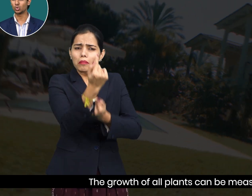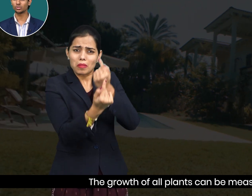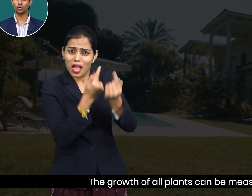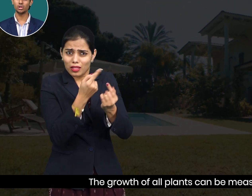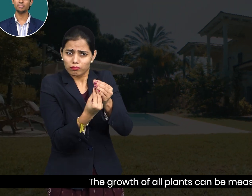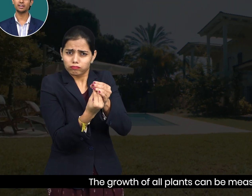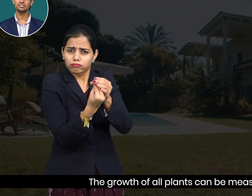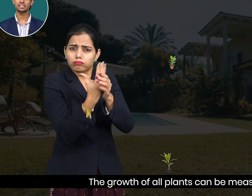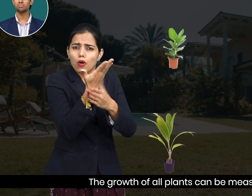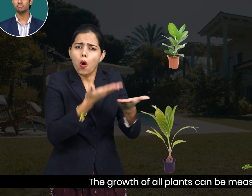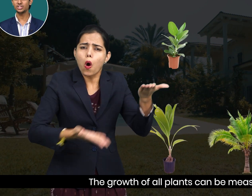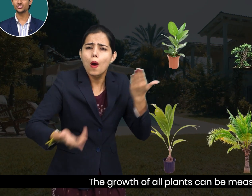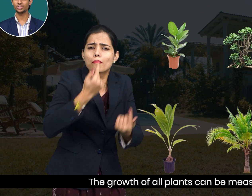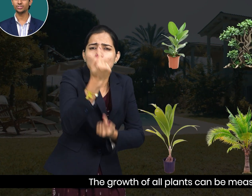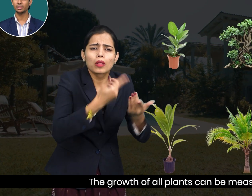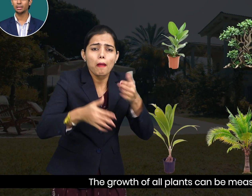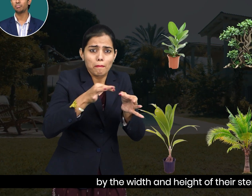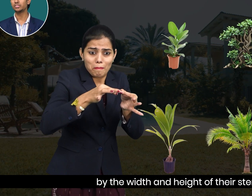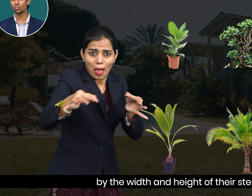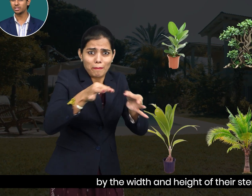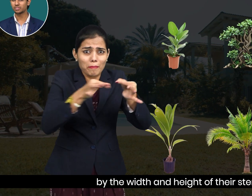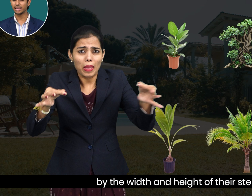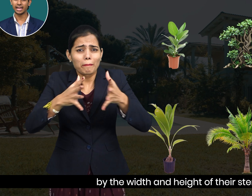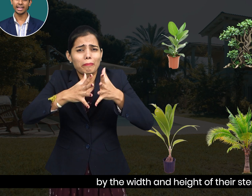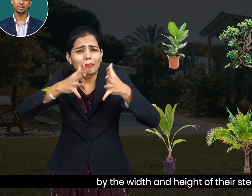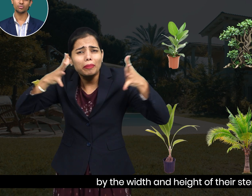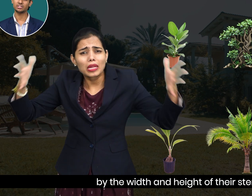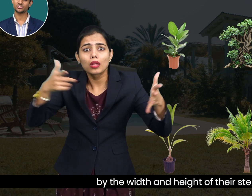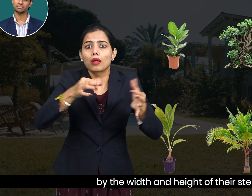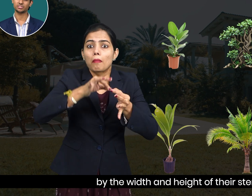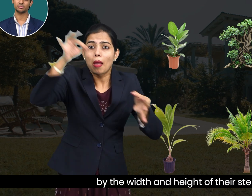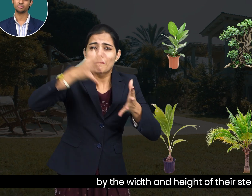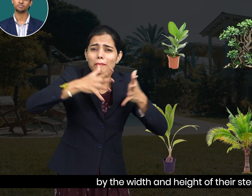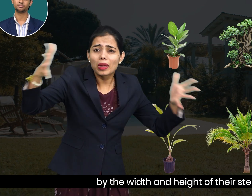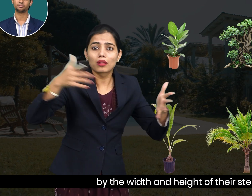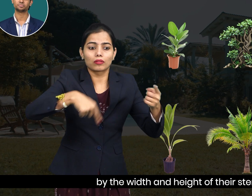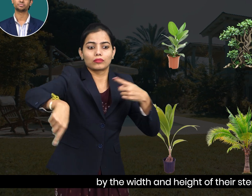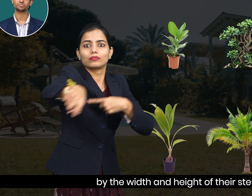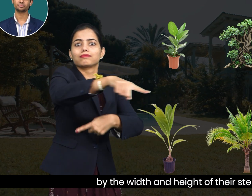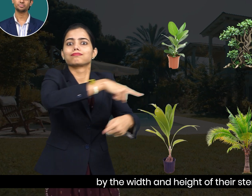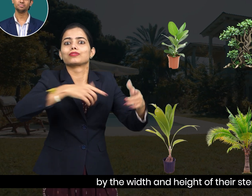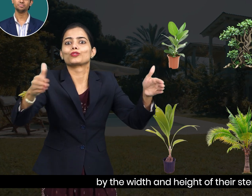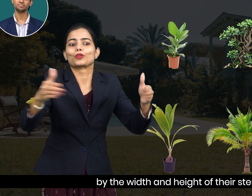The growth of all plants can be measured by the width and height of their stems.